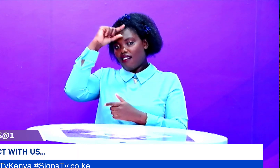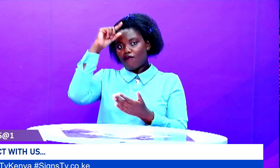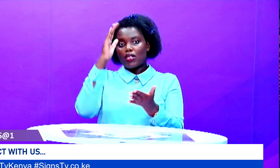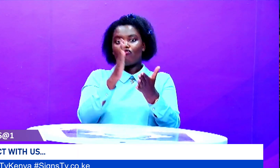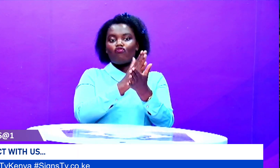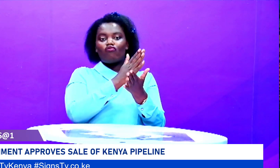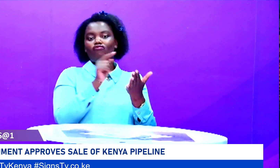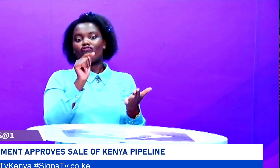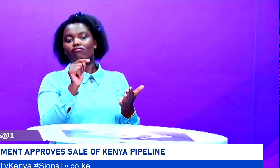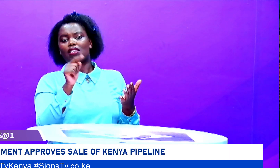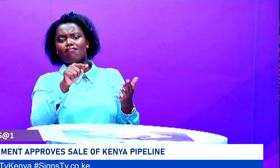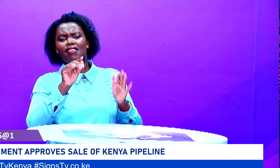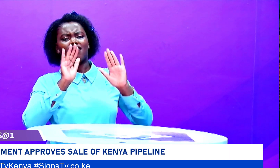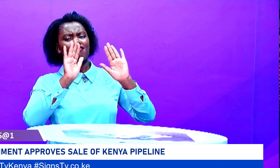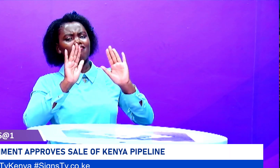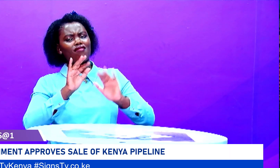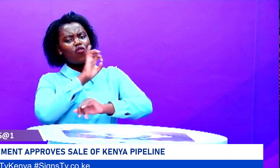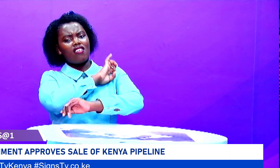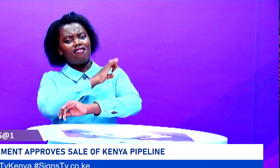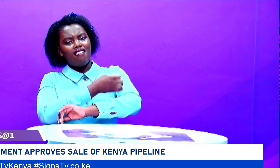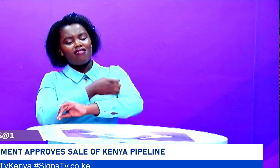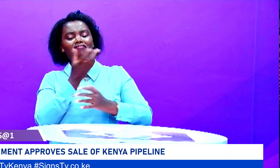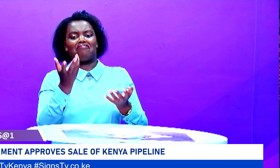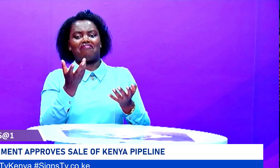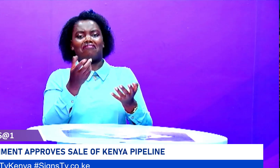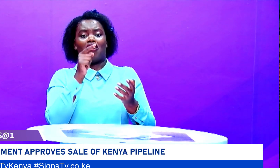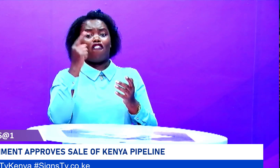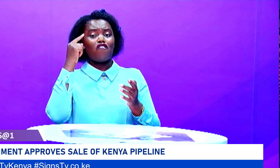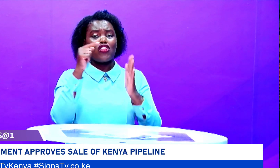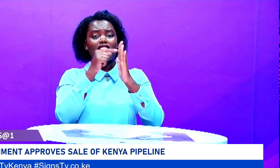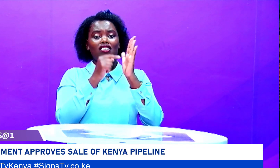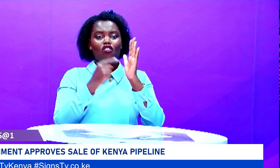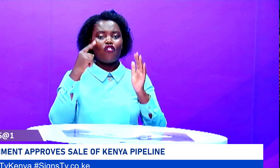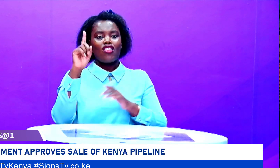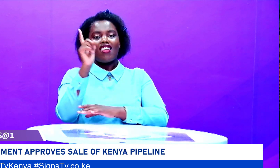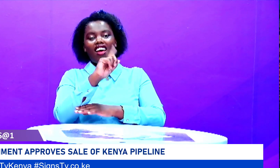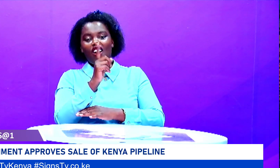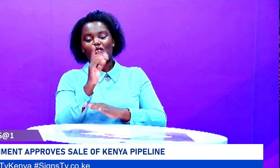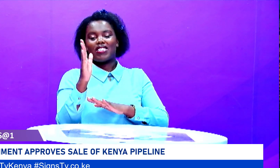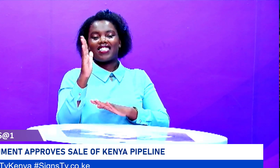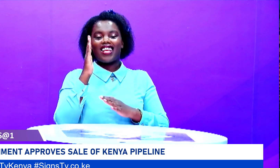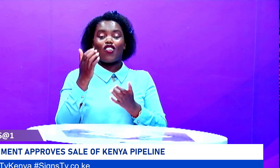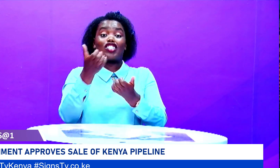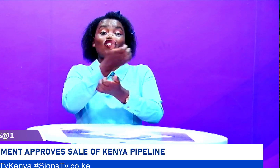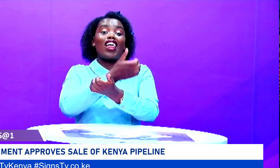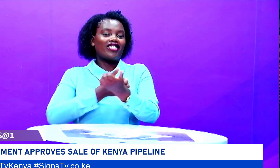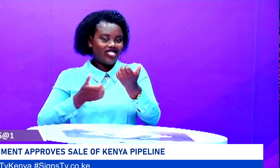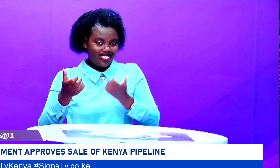a partial sale of government shares and the critical energy parastatals listing on the Nairobi Security Exchange.